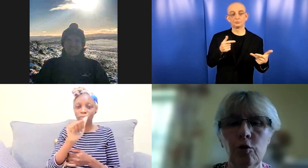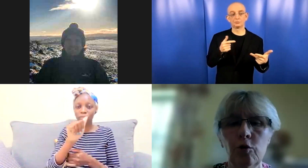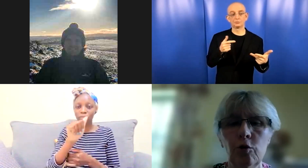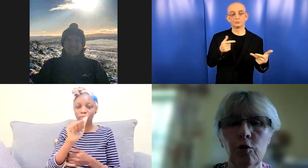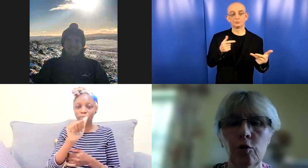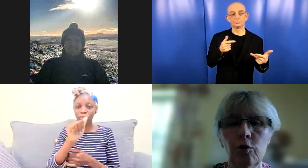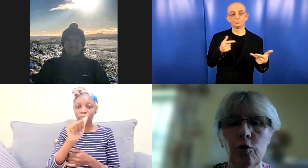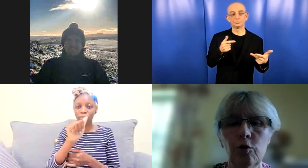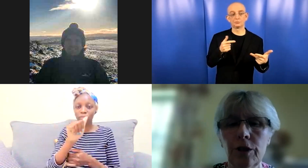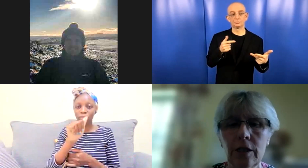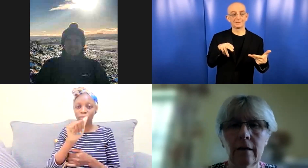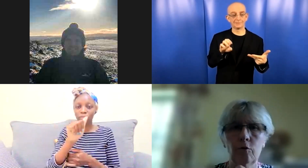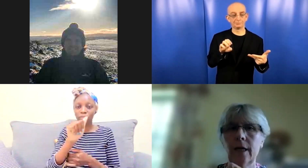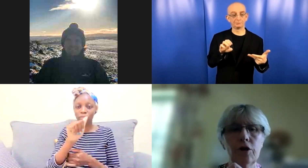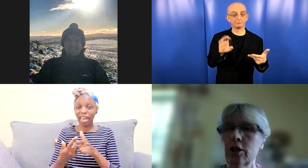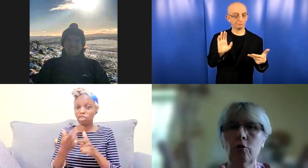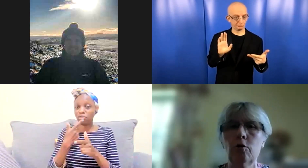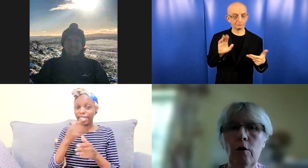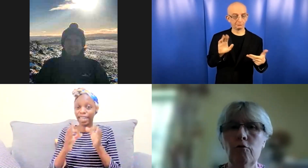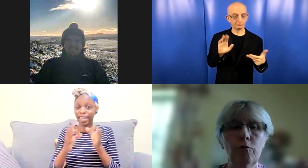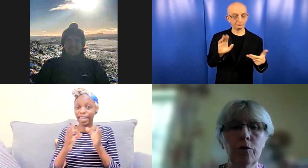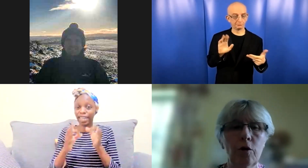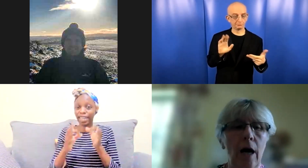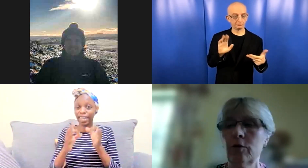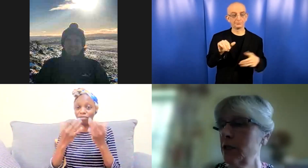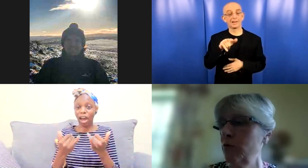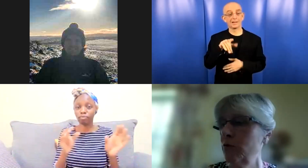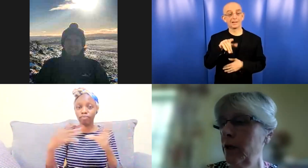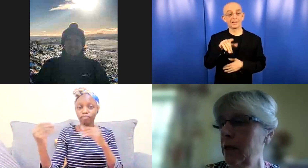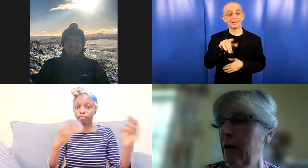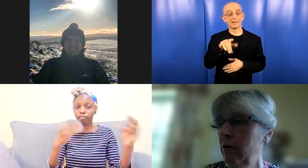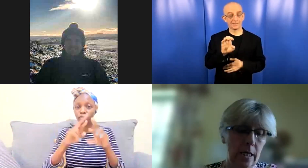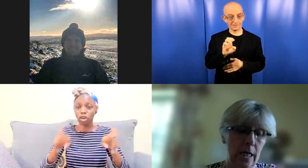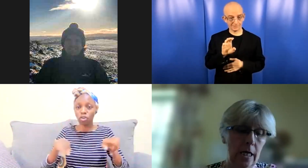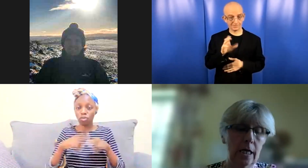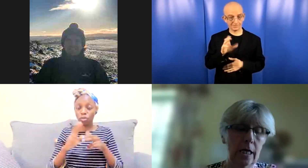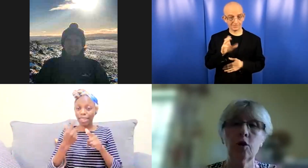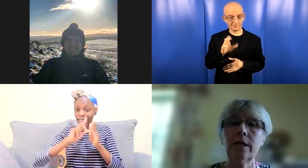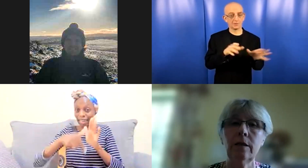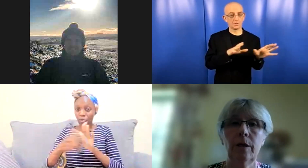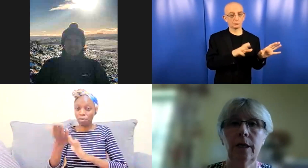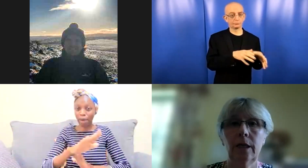just to say, do we now just go to our rooms, or how does it work now? And we